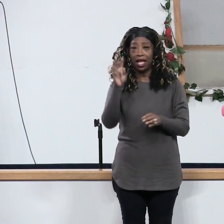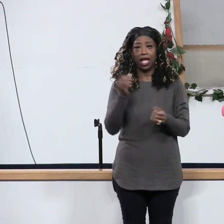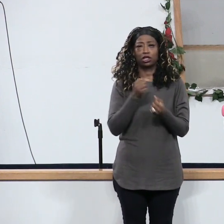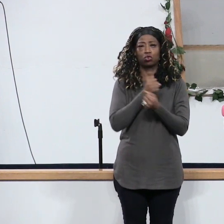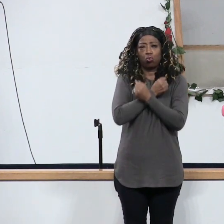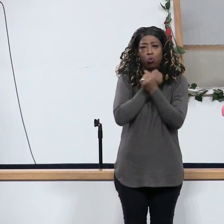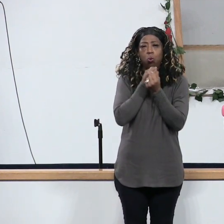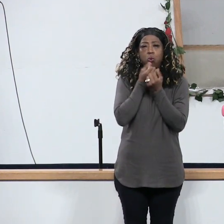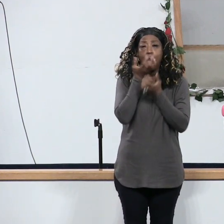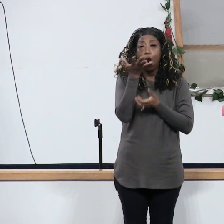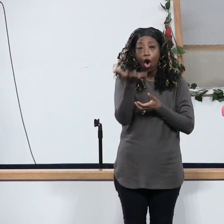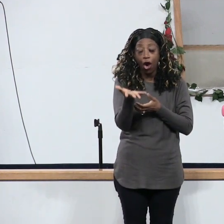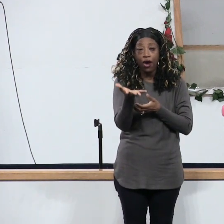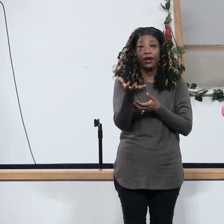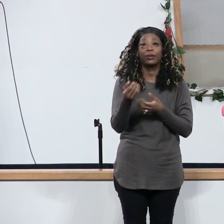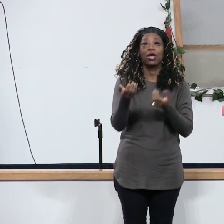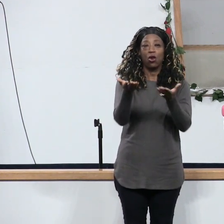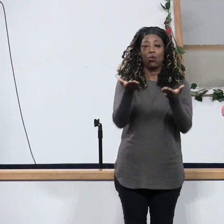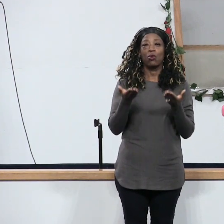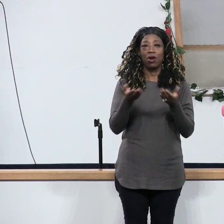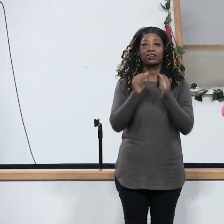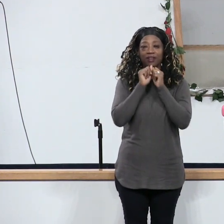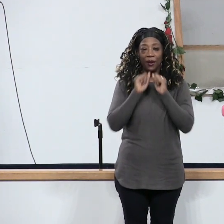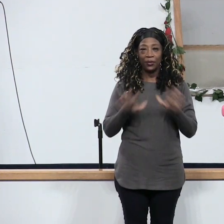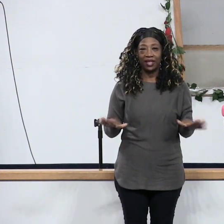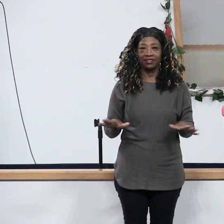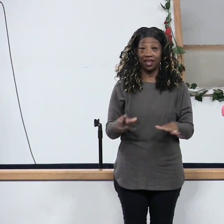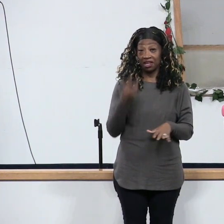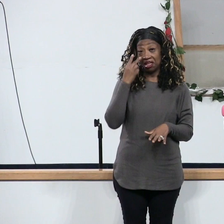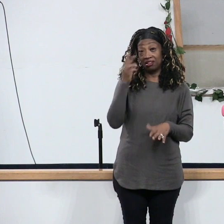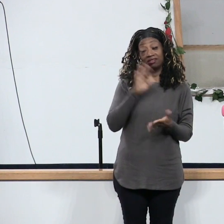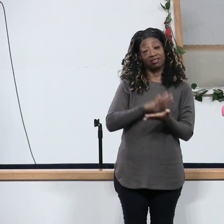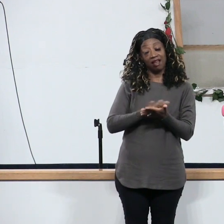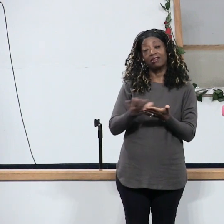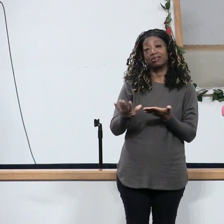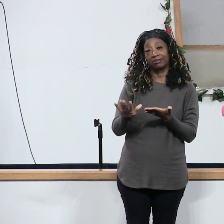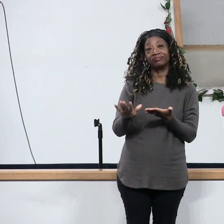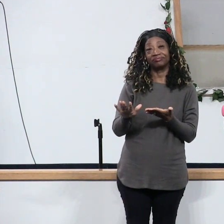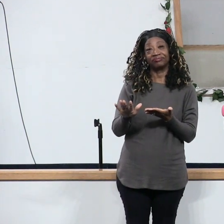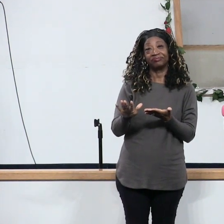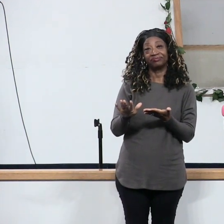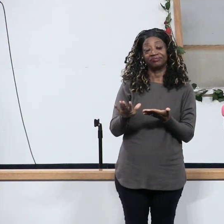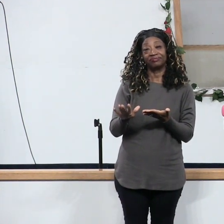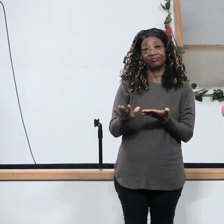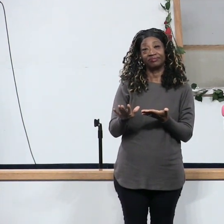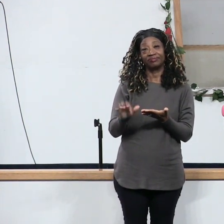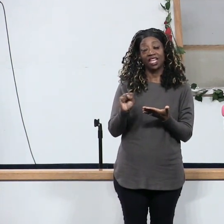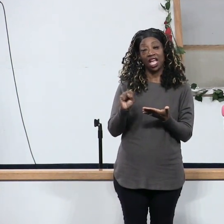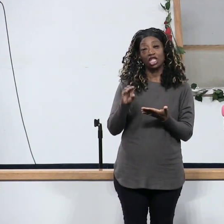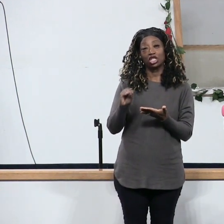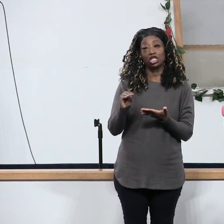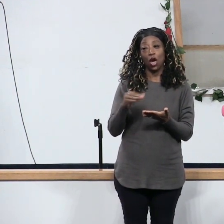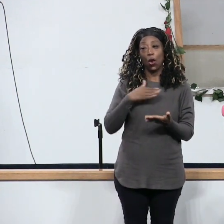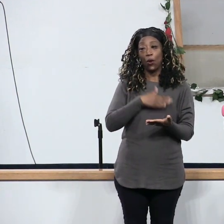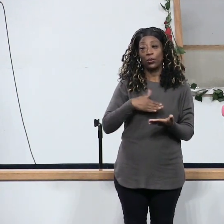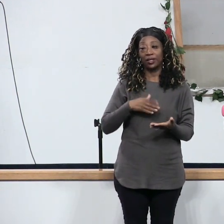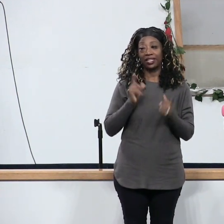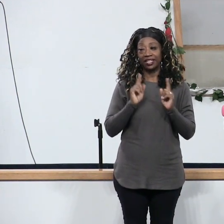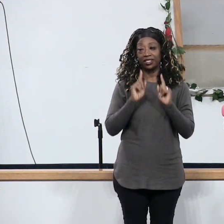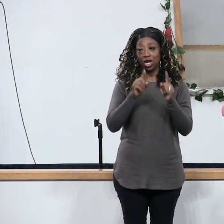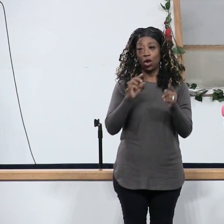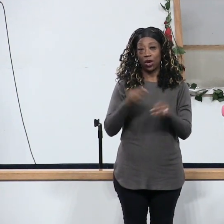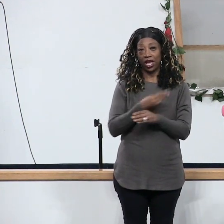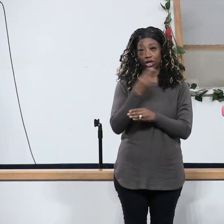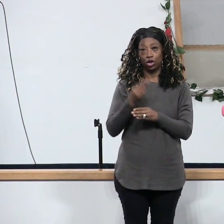warm. All right. We want to make sure that we have a blessing, and it looks nice. Praise Jesus. So please go and use